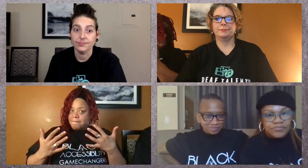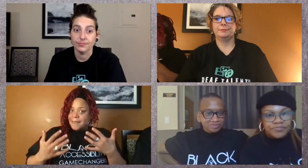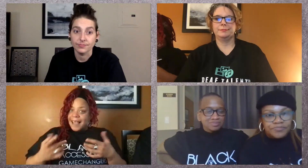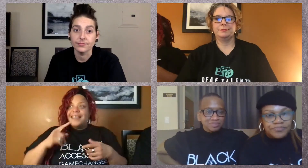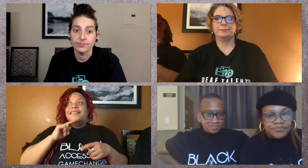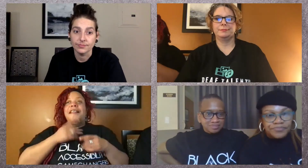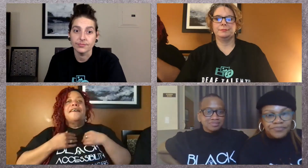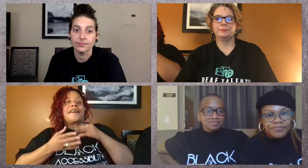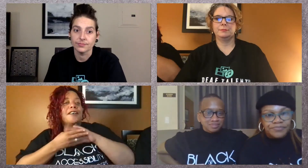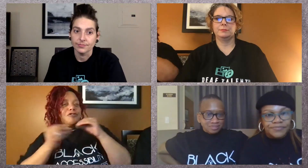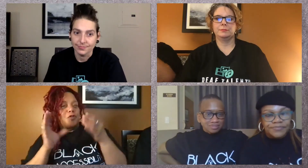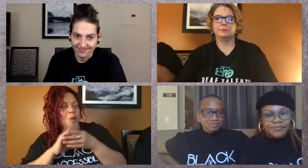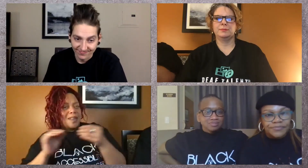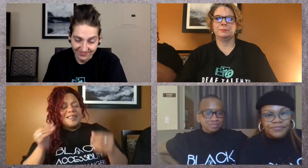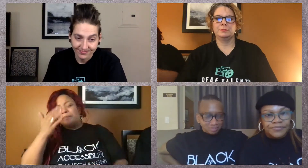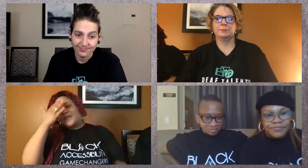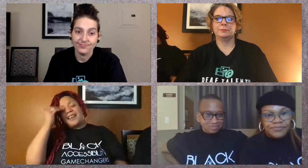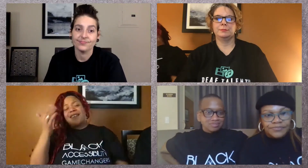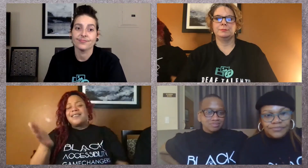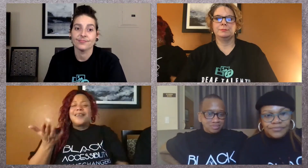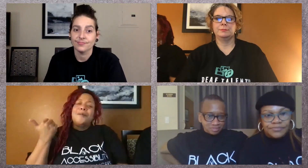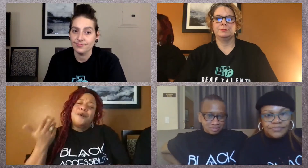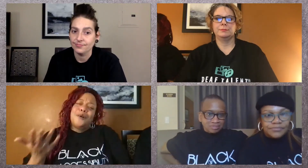telling the truth.